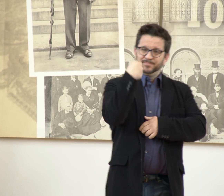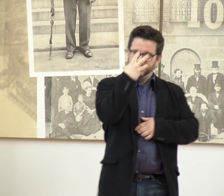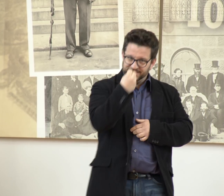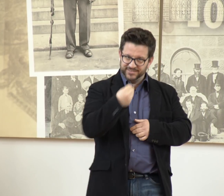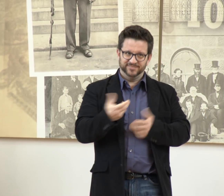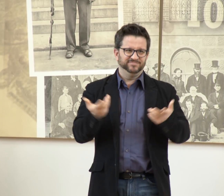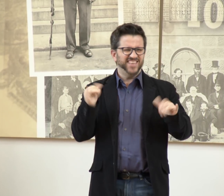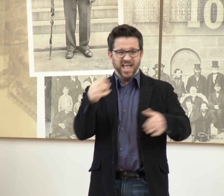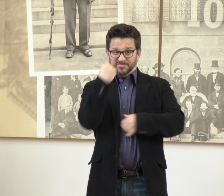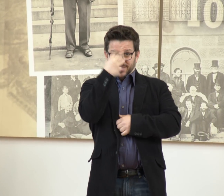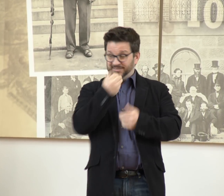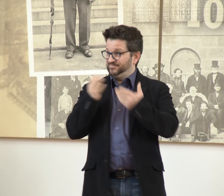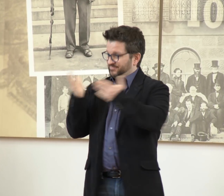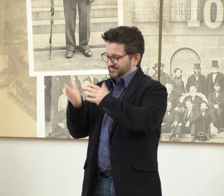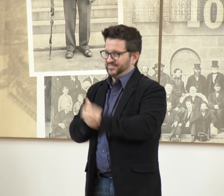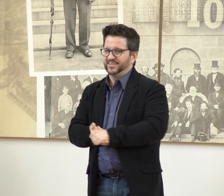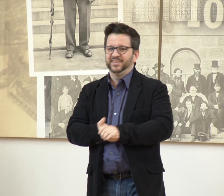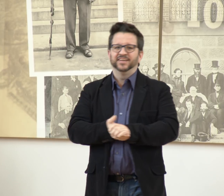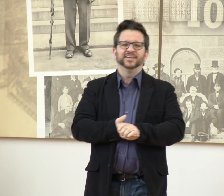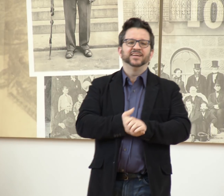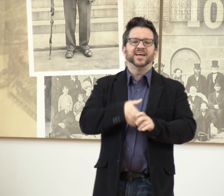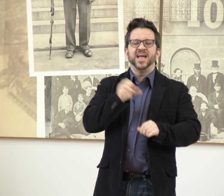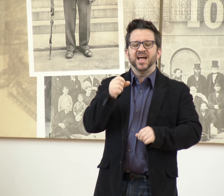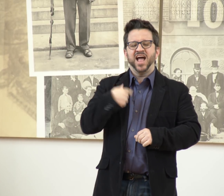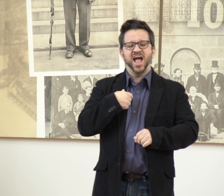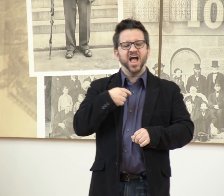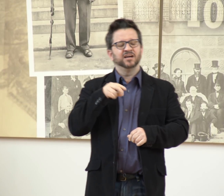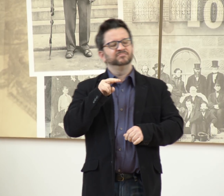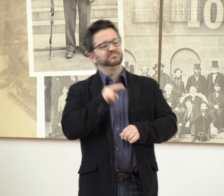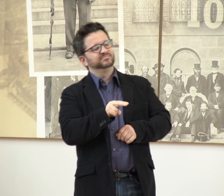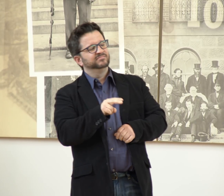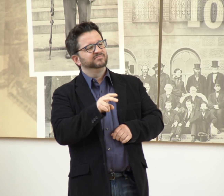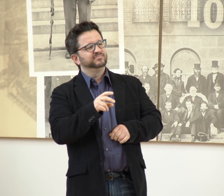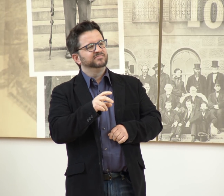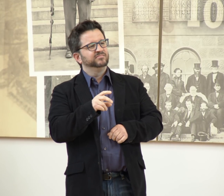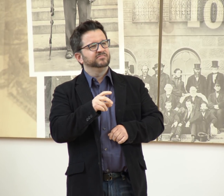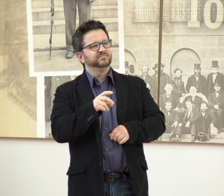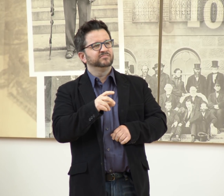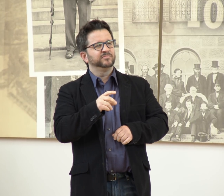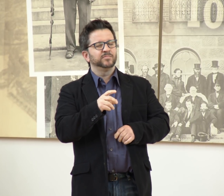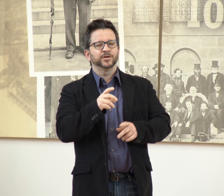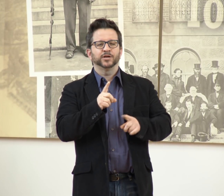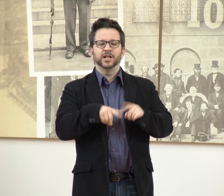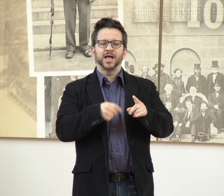share his words of wisdom with the cast. We have a picture of him with that cast on your screen now.